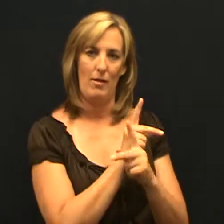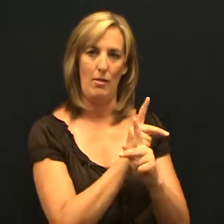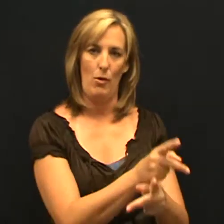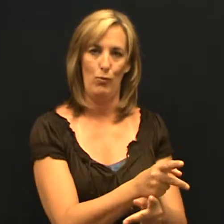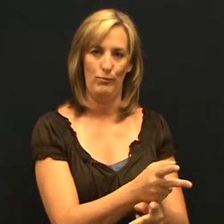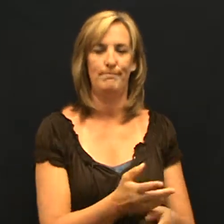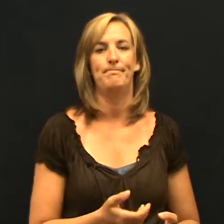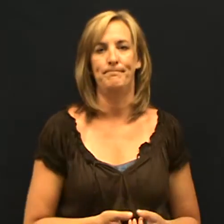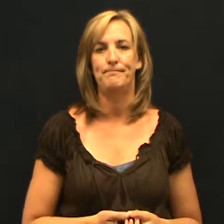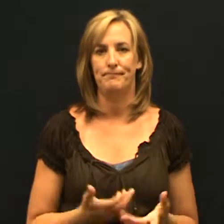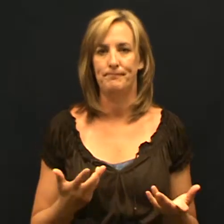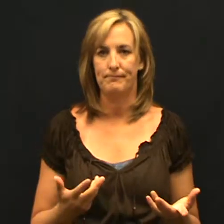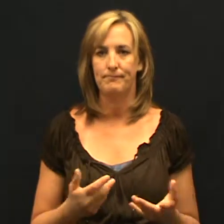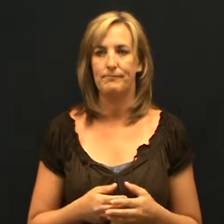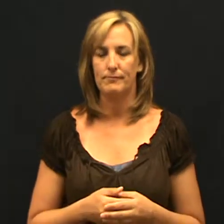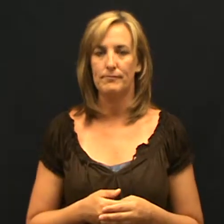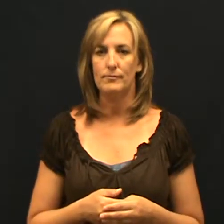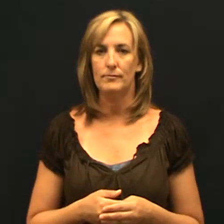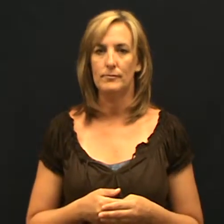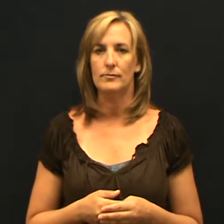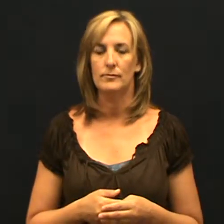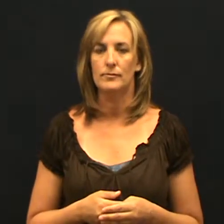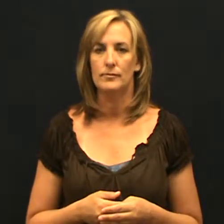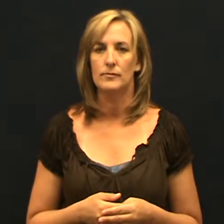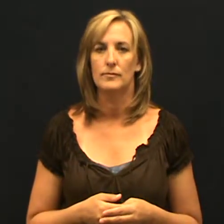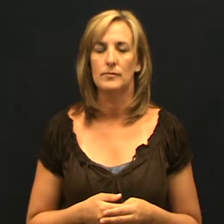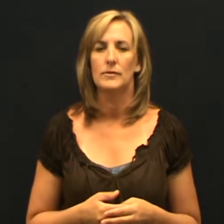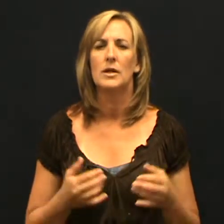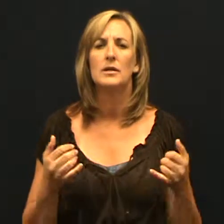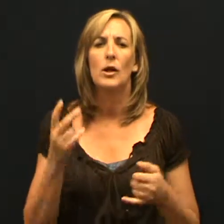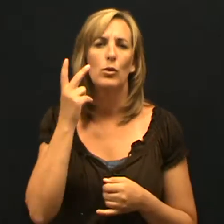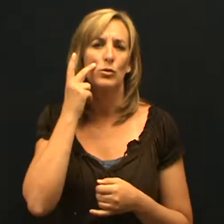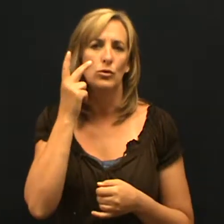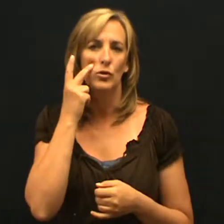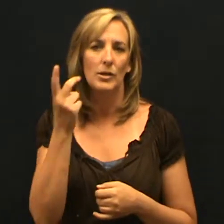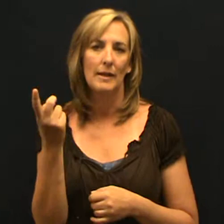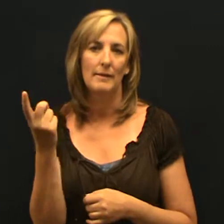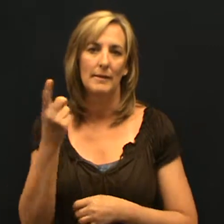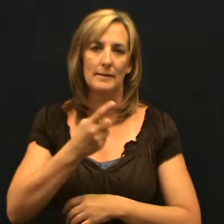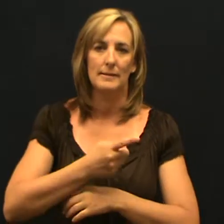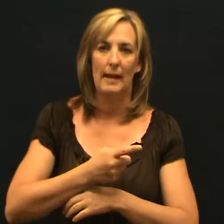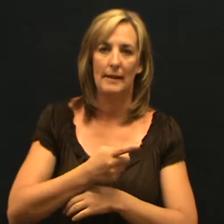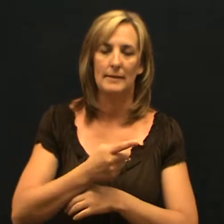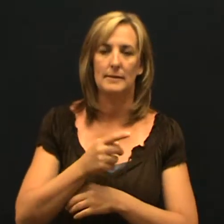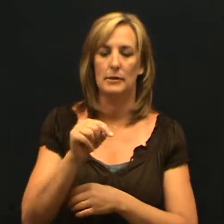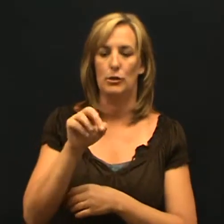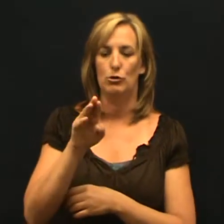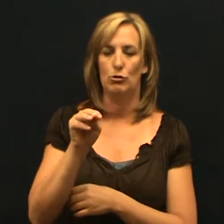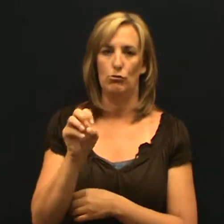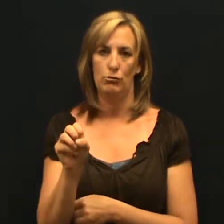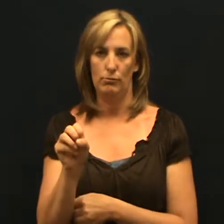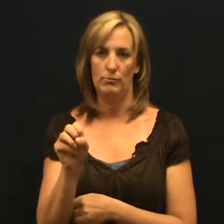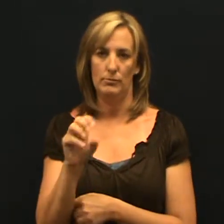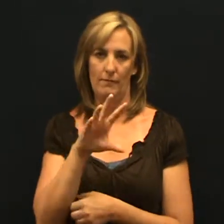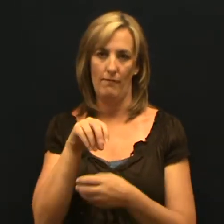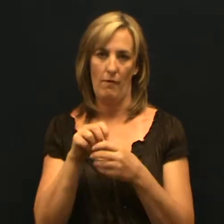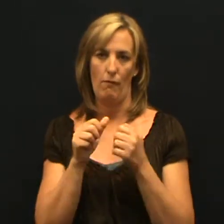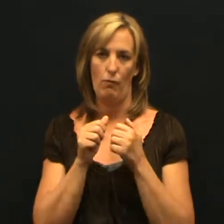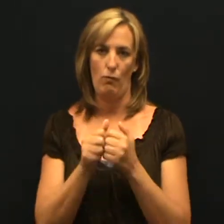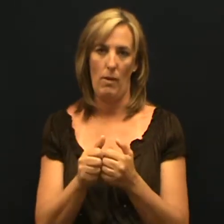So let's take a look at the dates and terms involved with with issuing dividends. When the